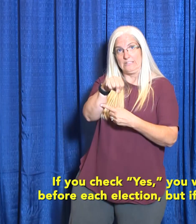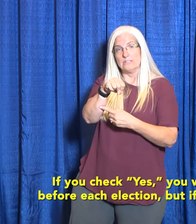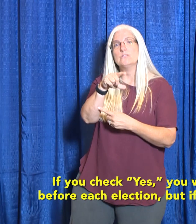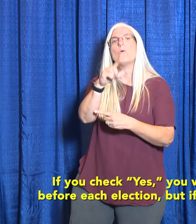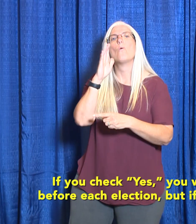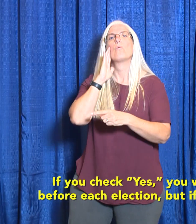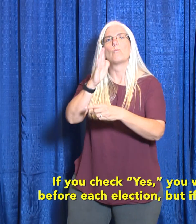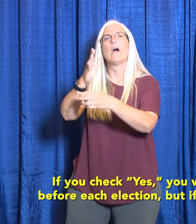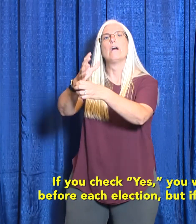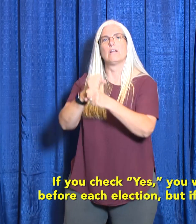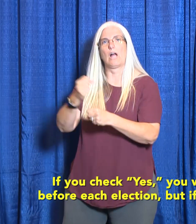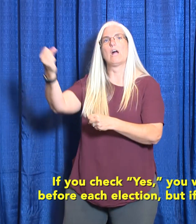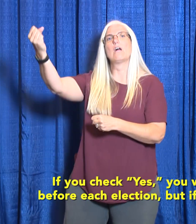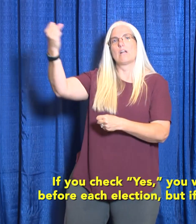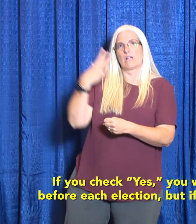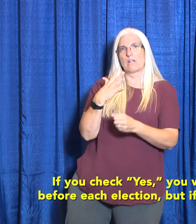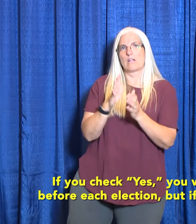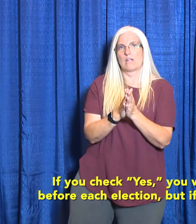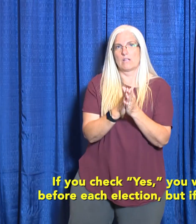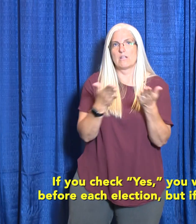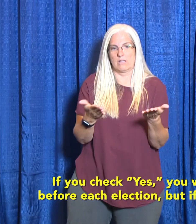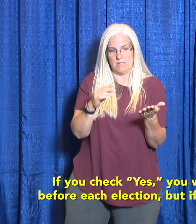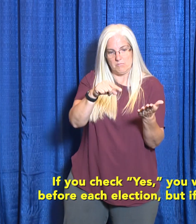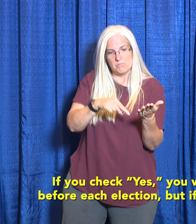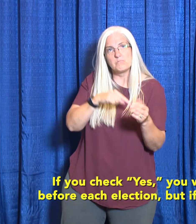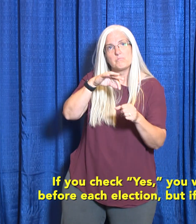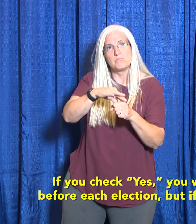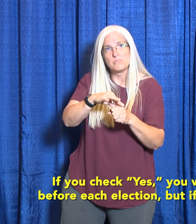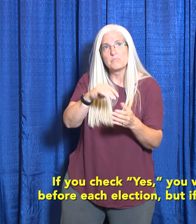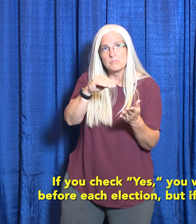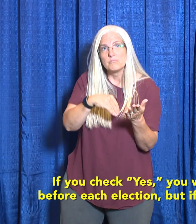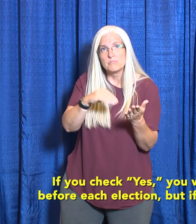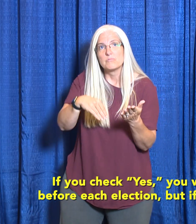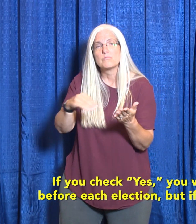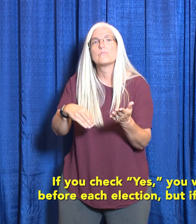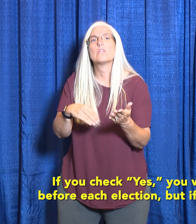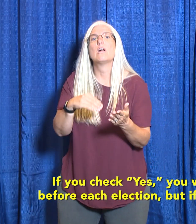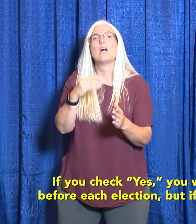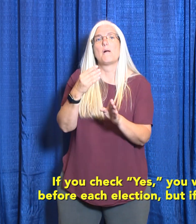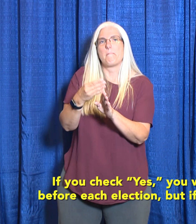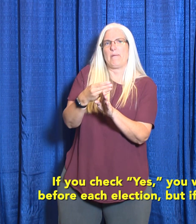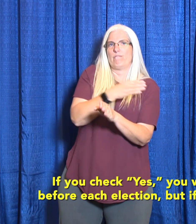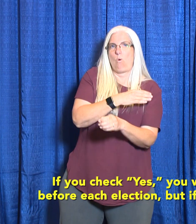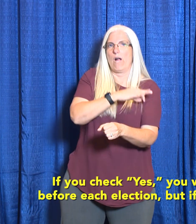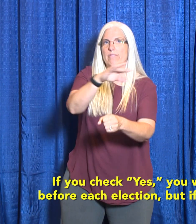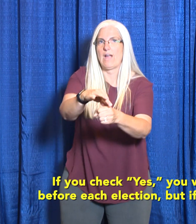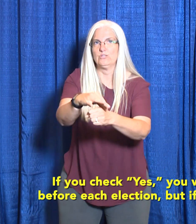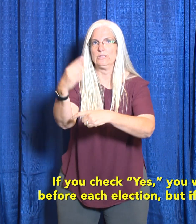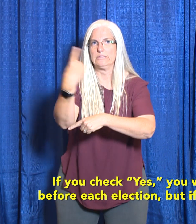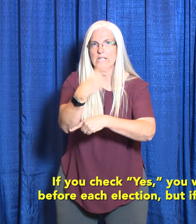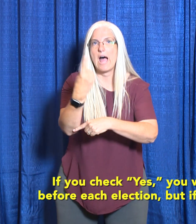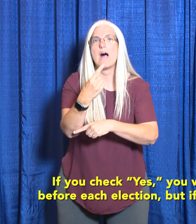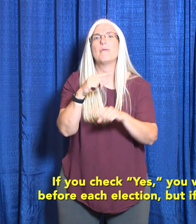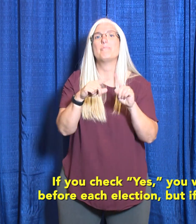If you check yes, you will get your ballot by mail before each election. But if you want to vote in person,